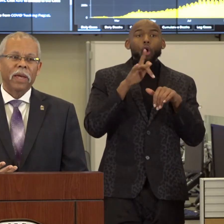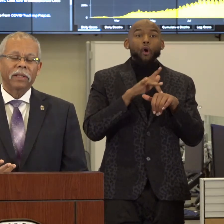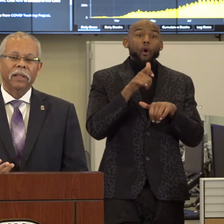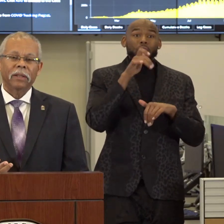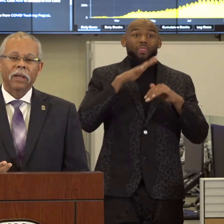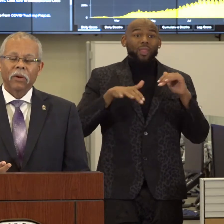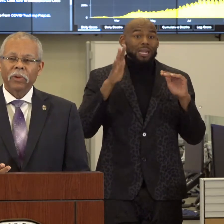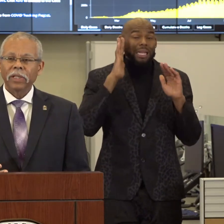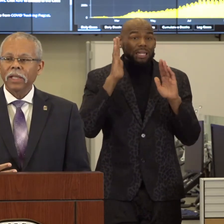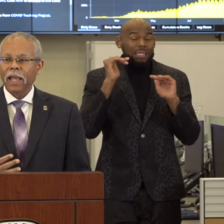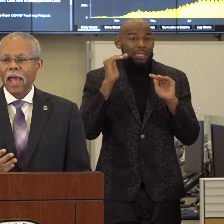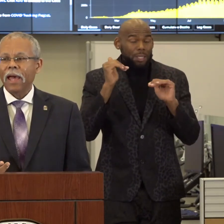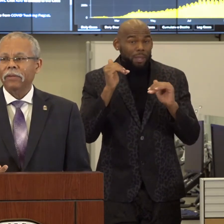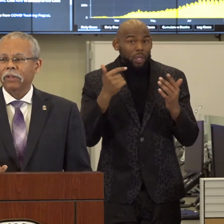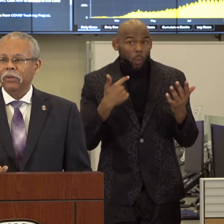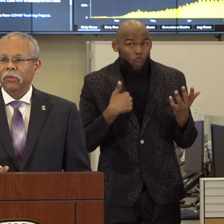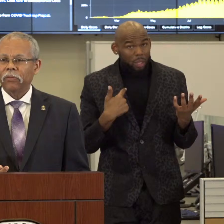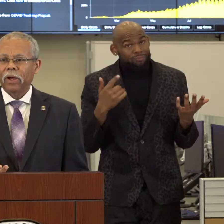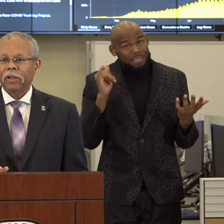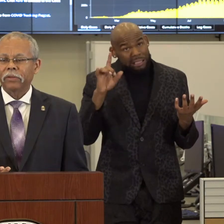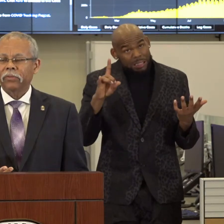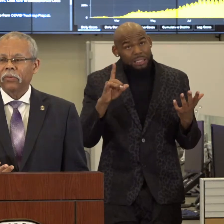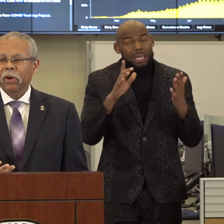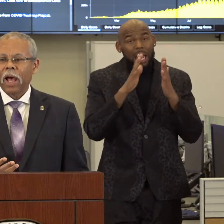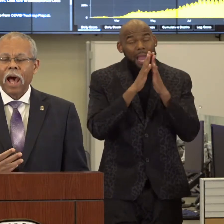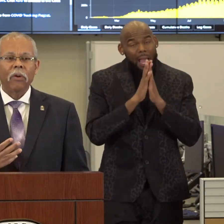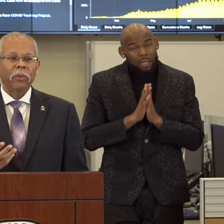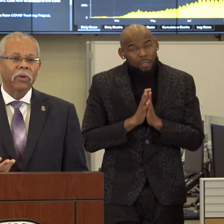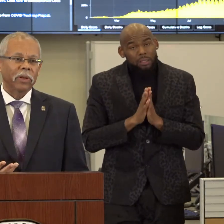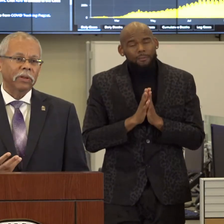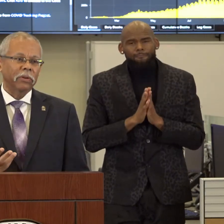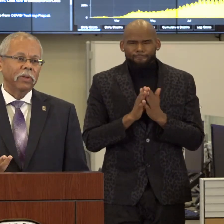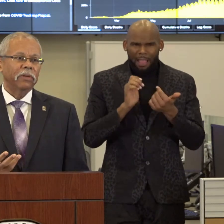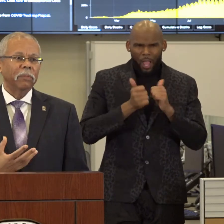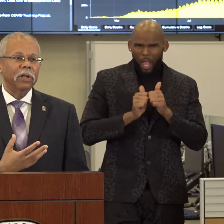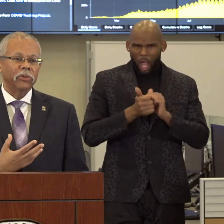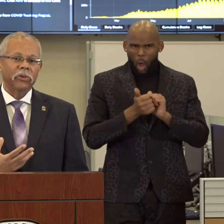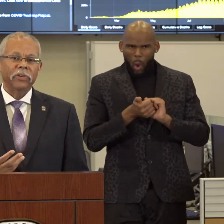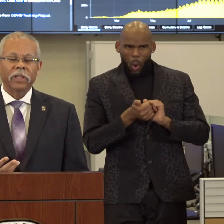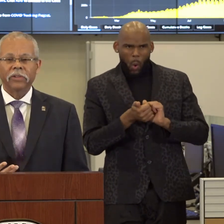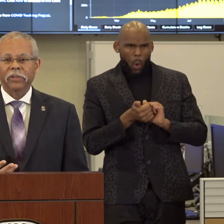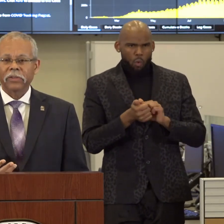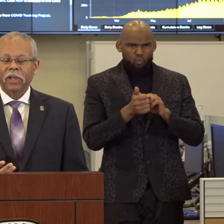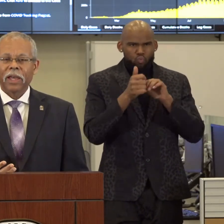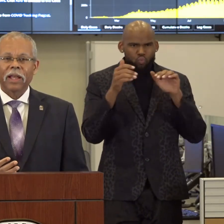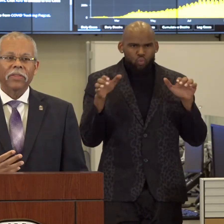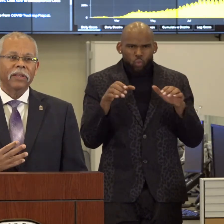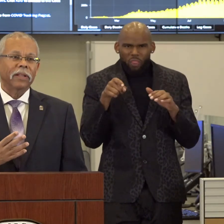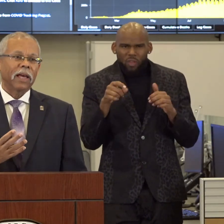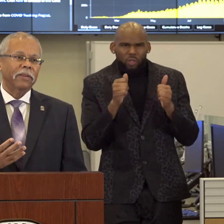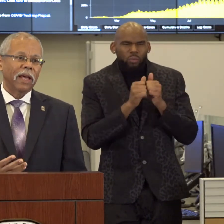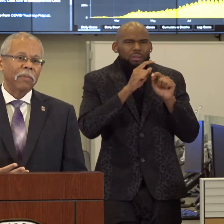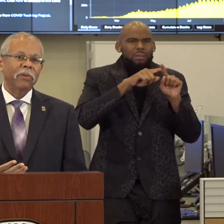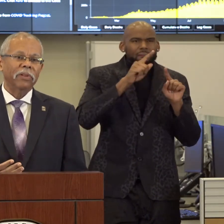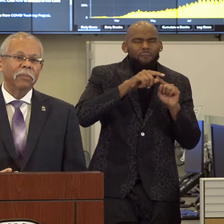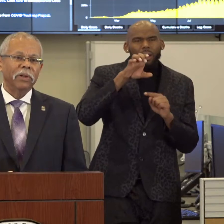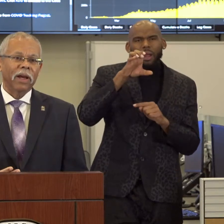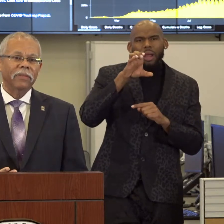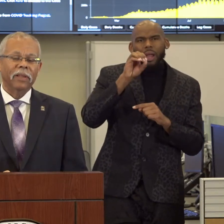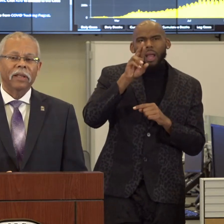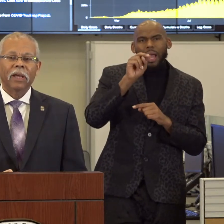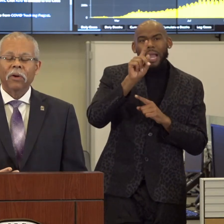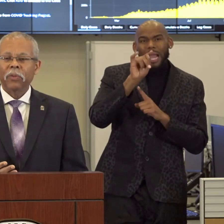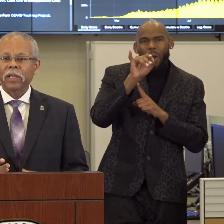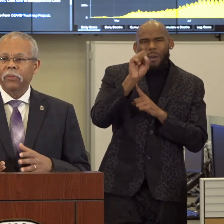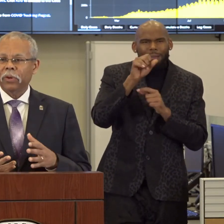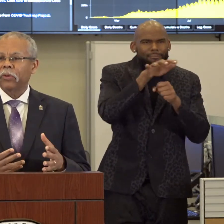we expected, we did ask, for how are we going to do this among jurisdictions? And I think the last time I was up here,